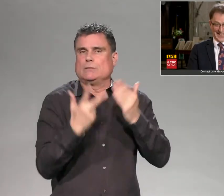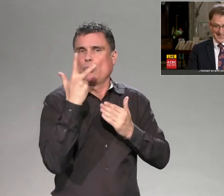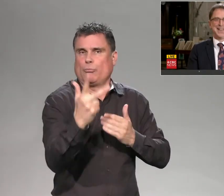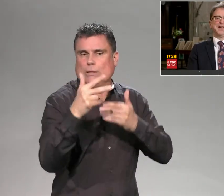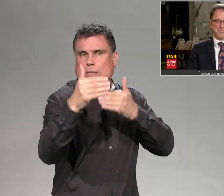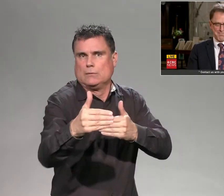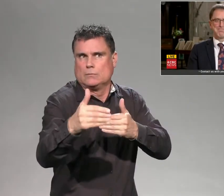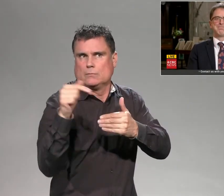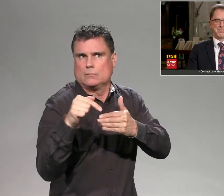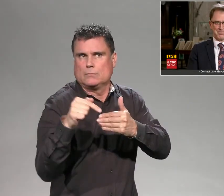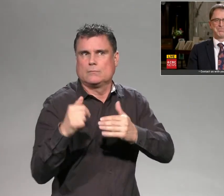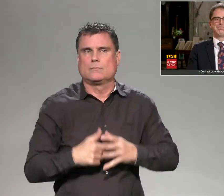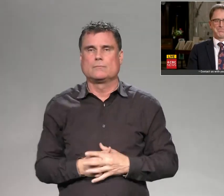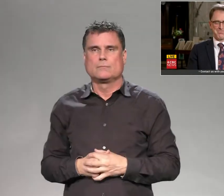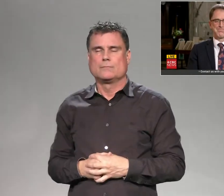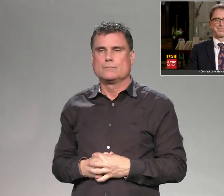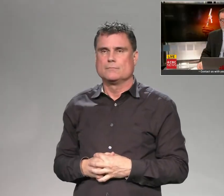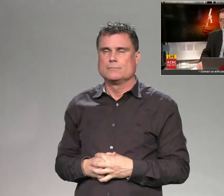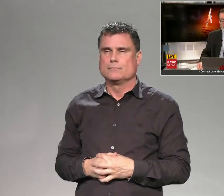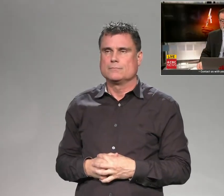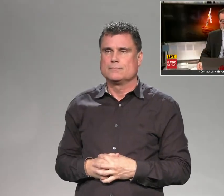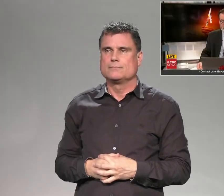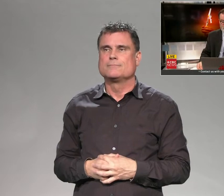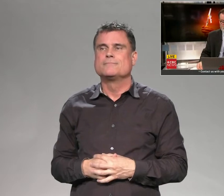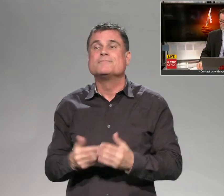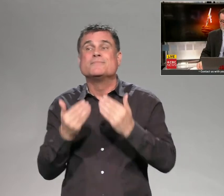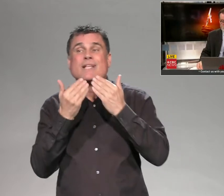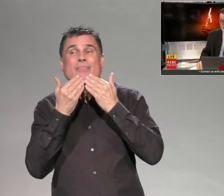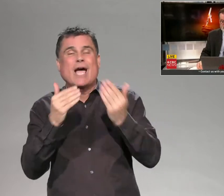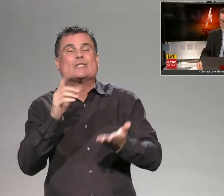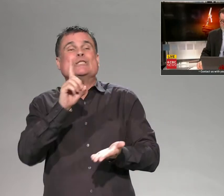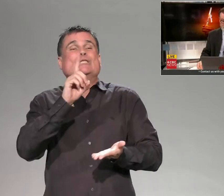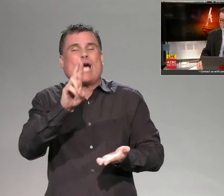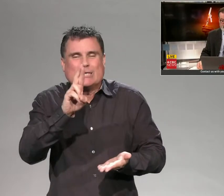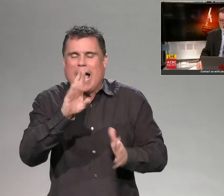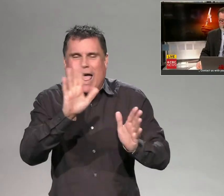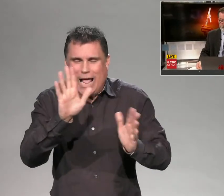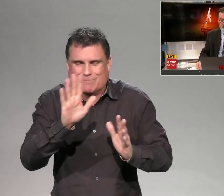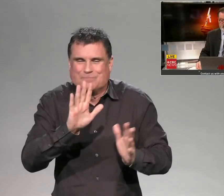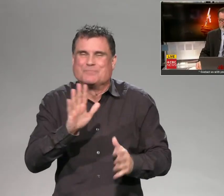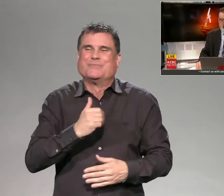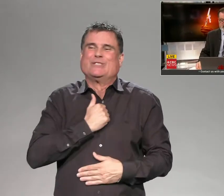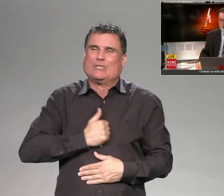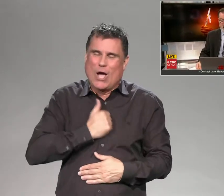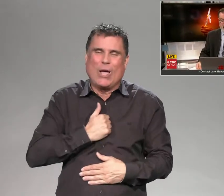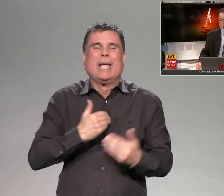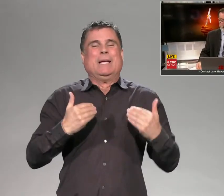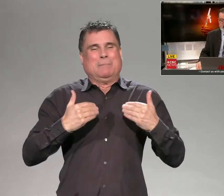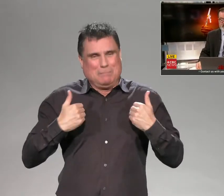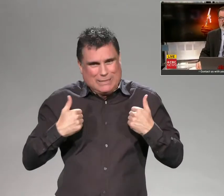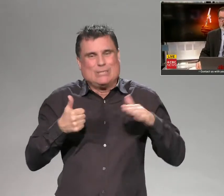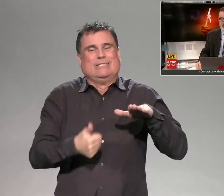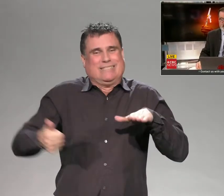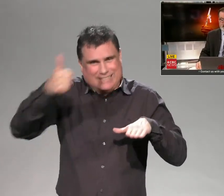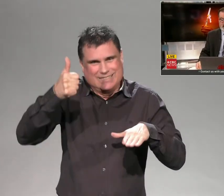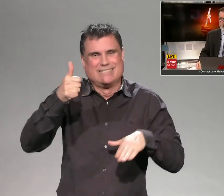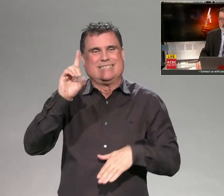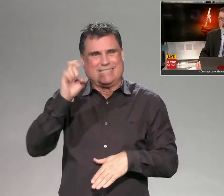Dix. Thanks, Anita. Question from social media, this one from Stephen on YouTube. And Stephen is asking, what kind